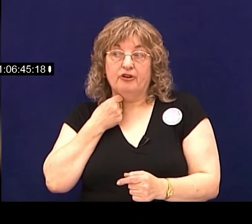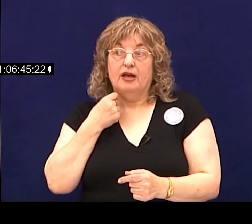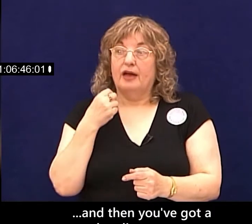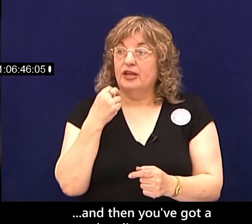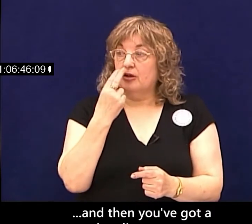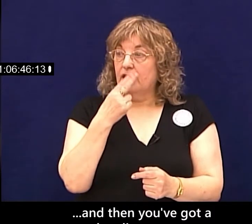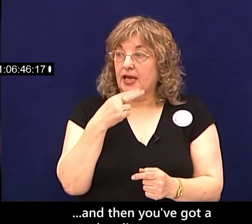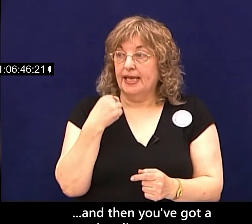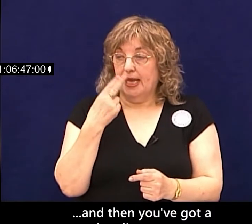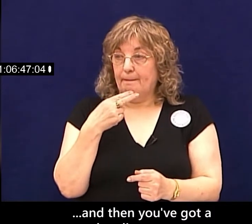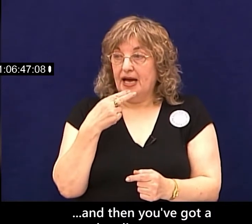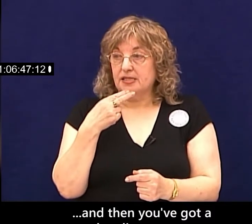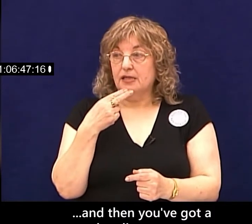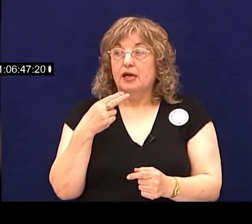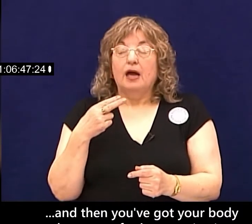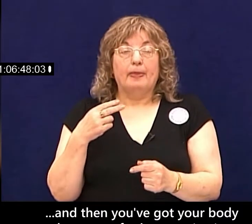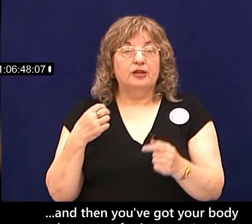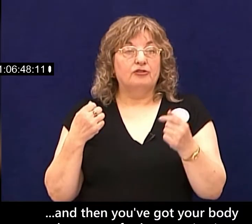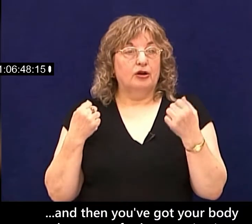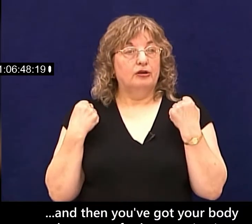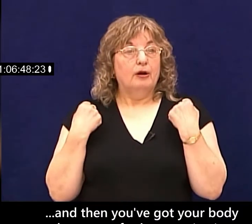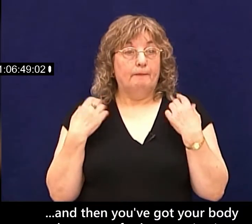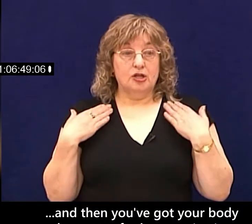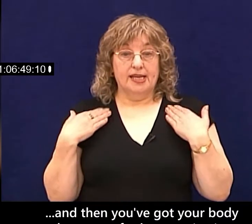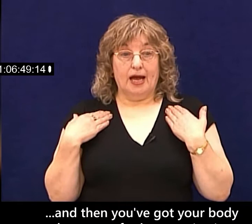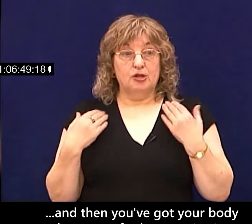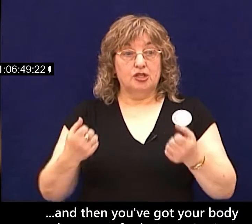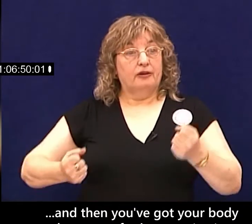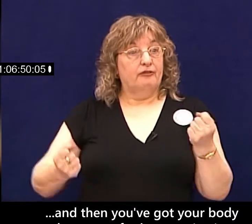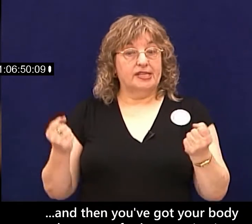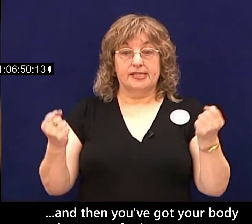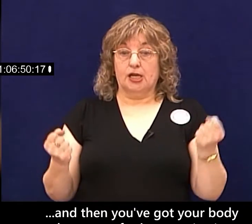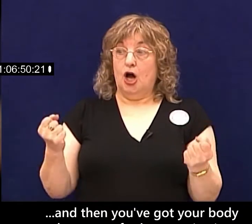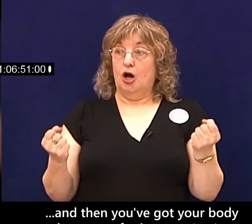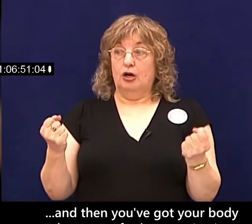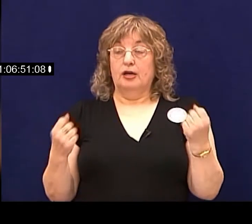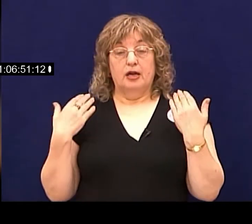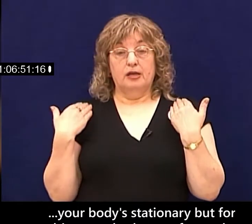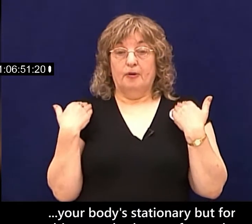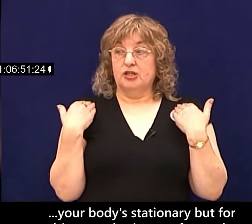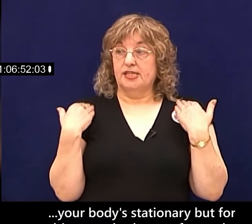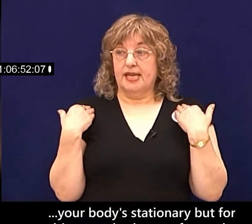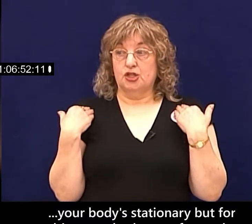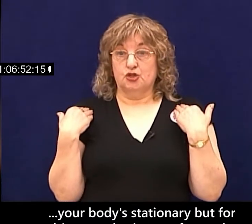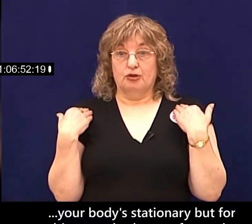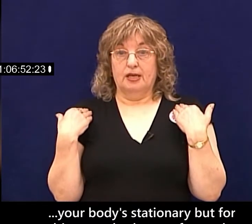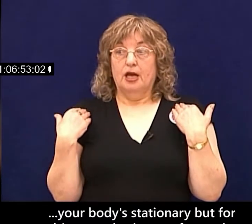and then you've got a clear lip pattern. And then you've got your body language, for instance, car, your body's stationary. But